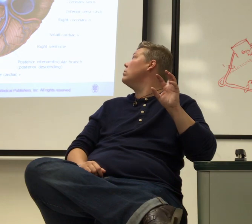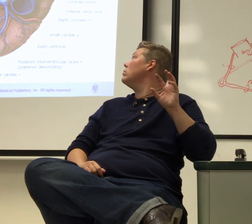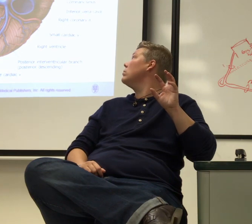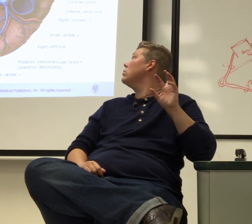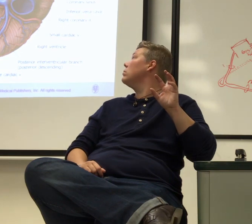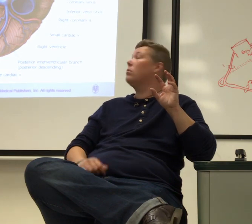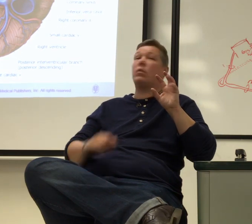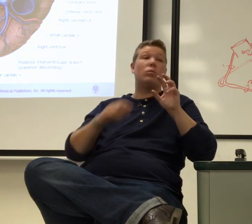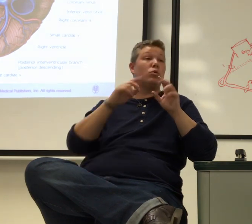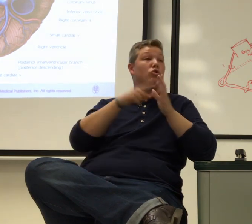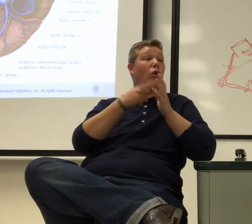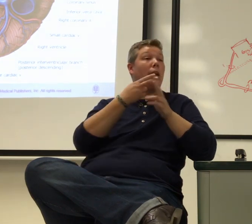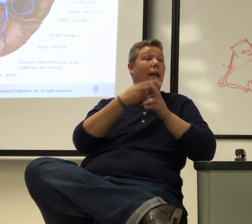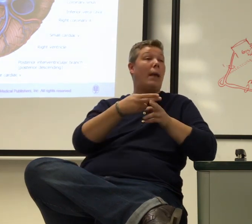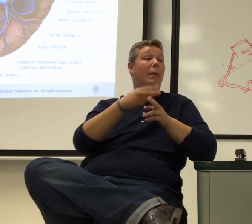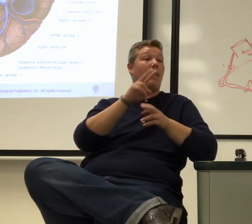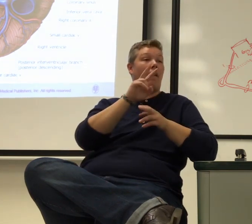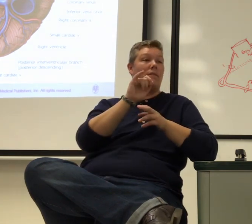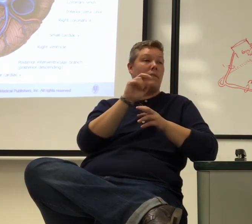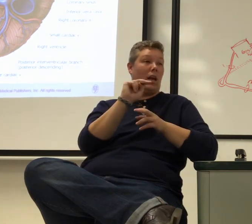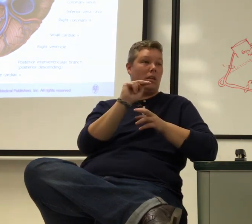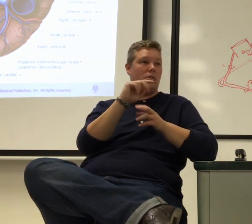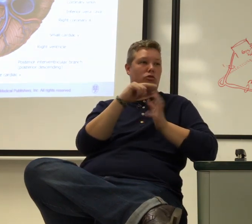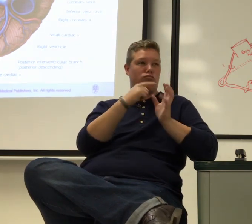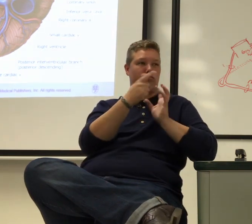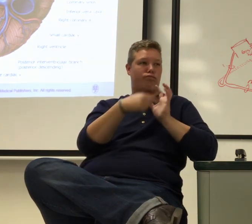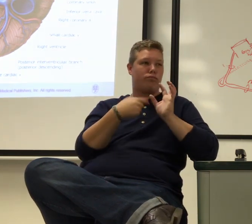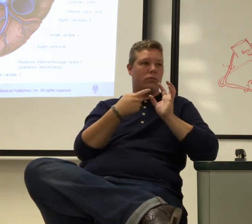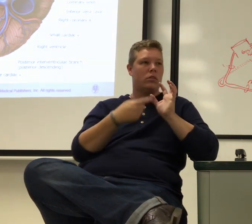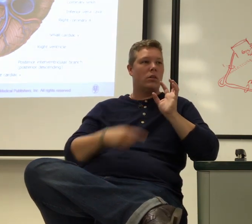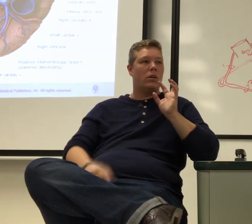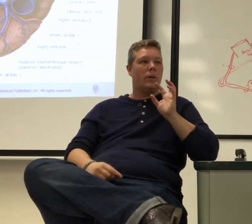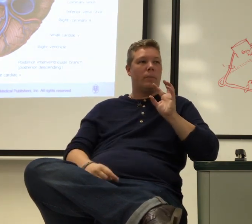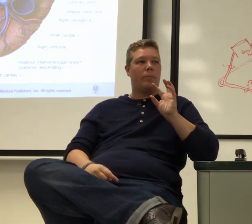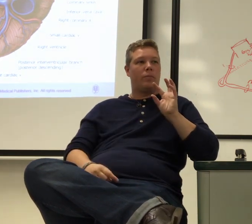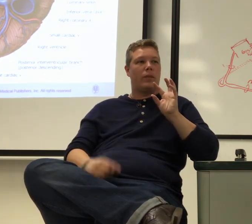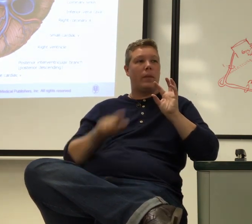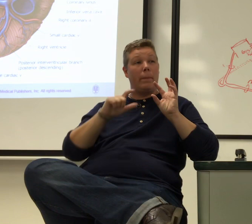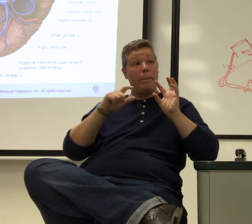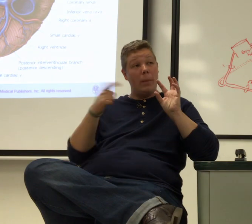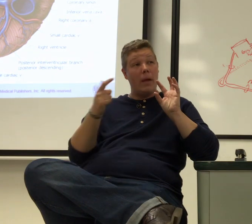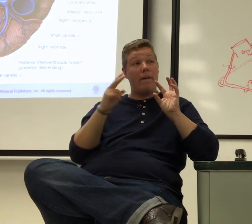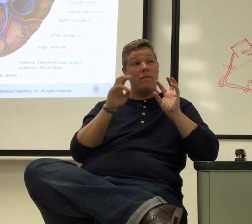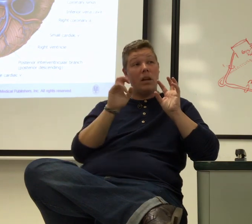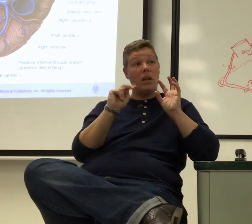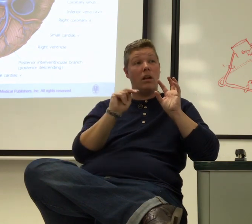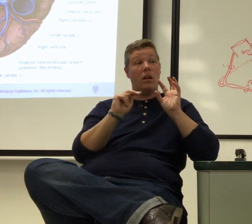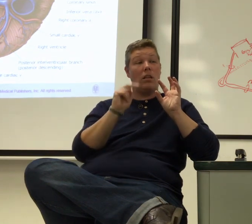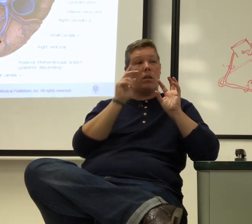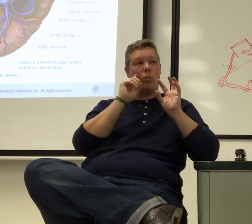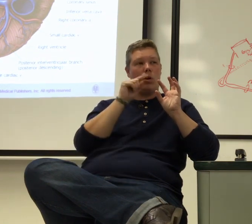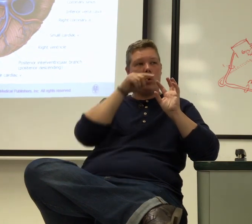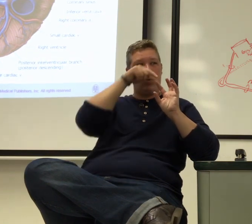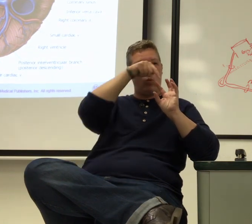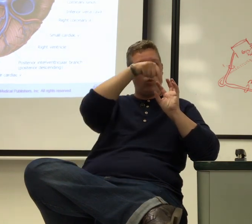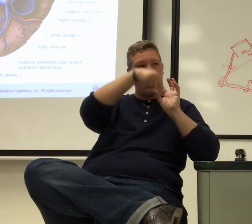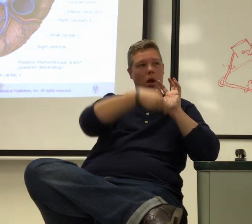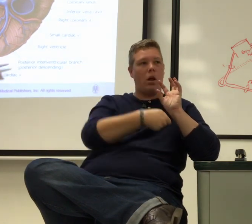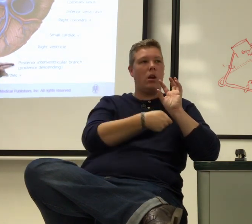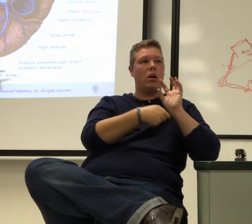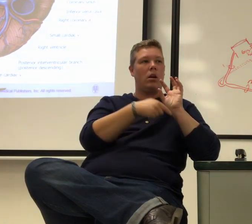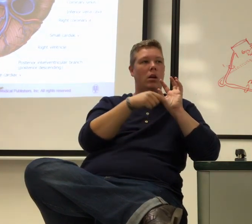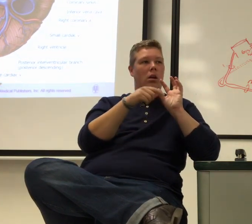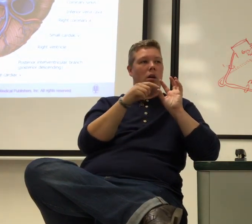naming the veins. Okay, let's do that. This big vein that runs with the posterior